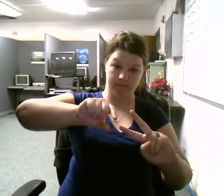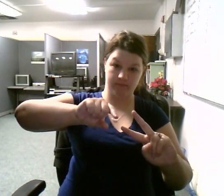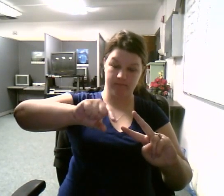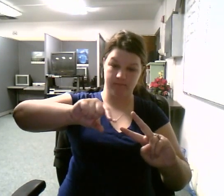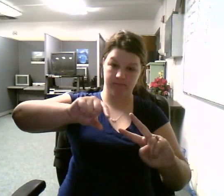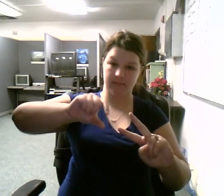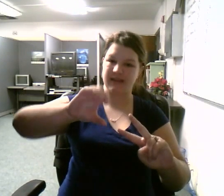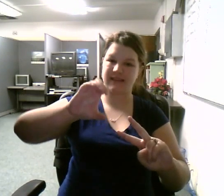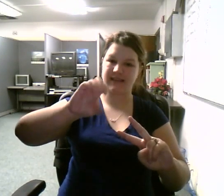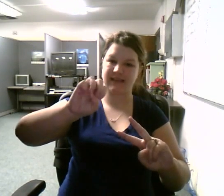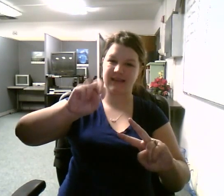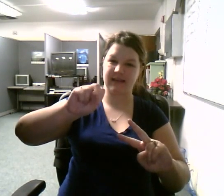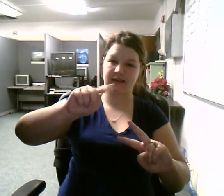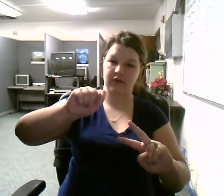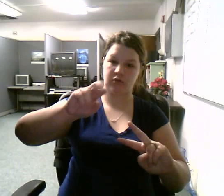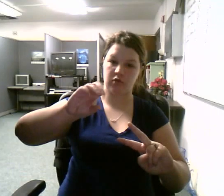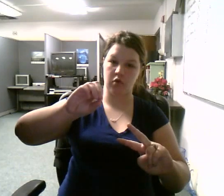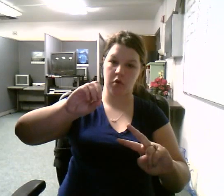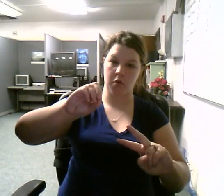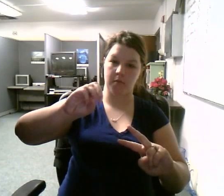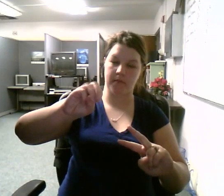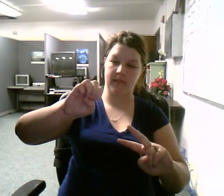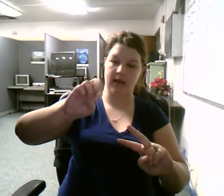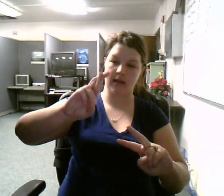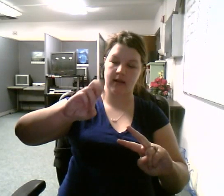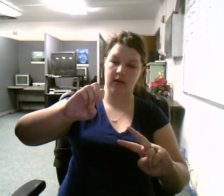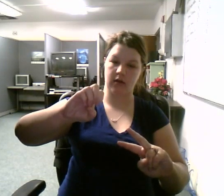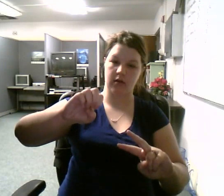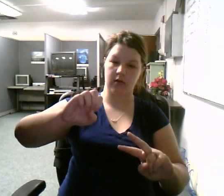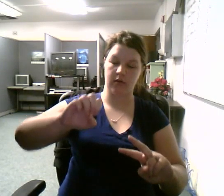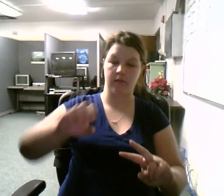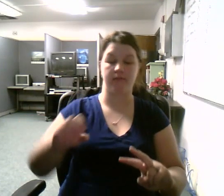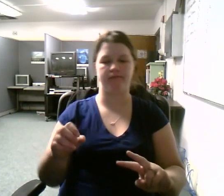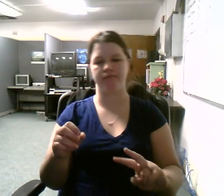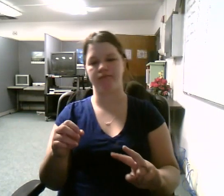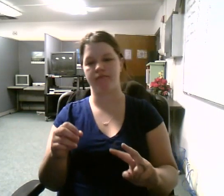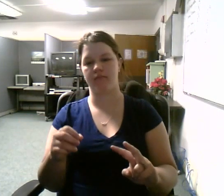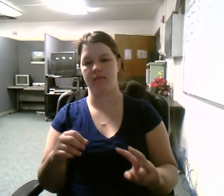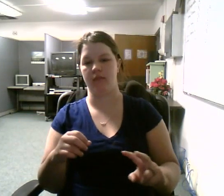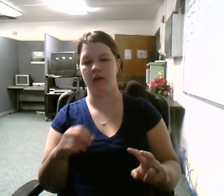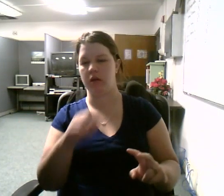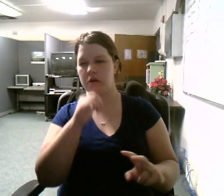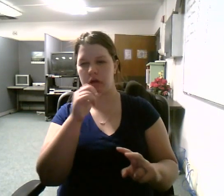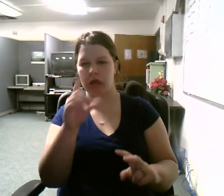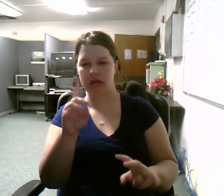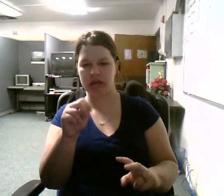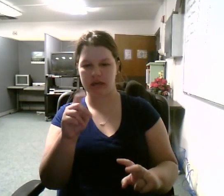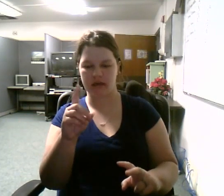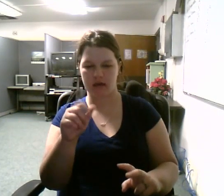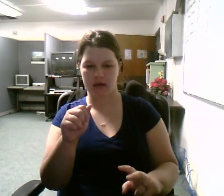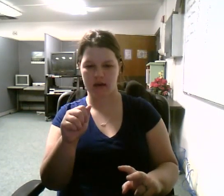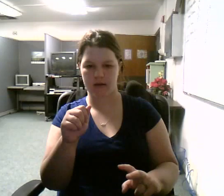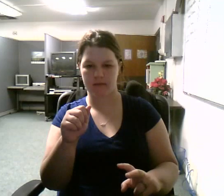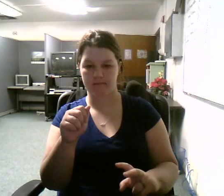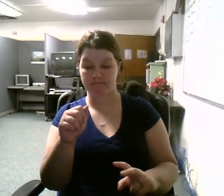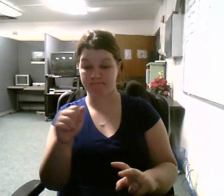The tubules actually connect to the centromere and not the DNA. The fourth phase, anaphase, here we go.